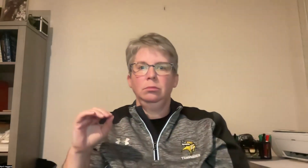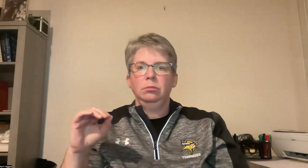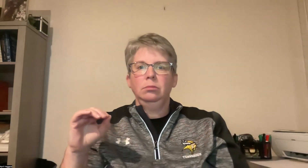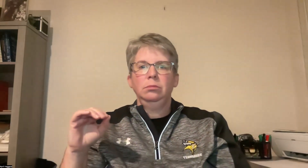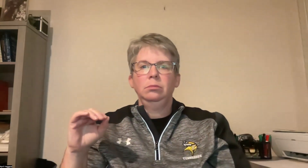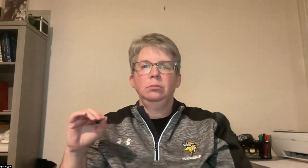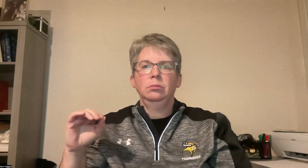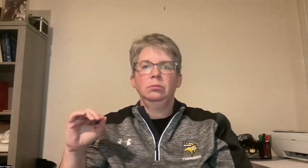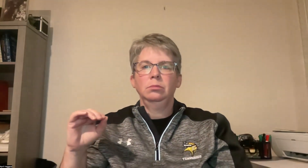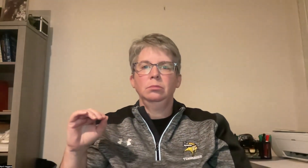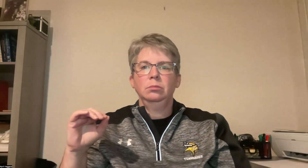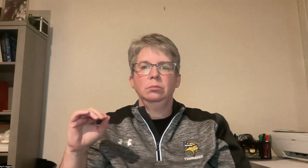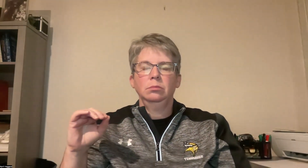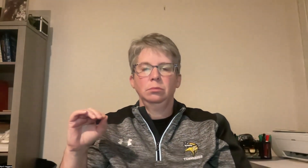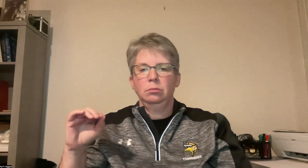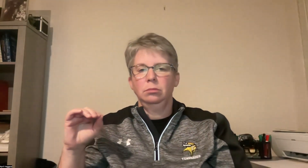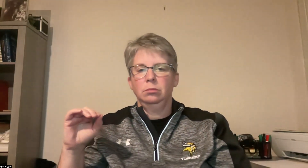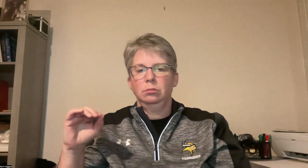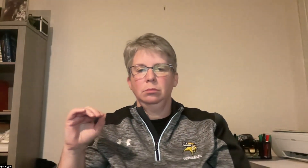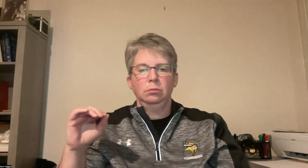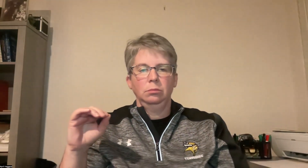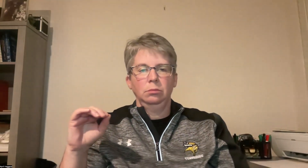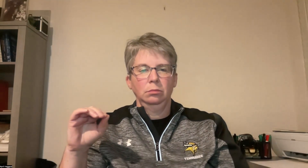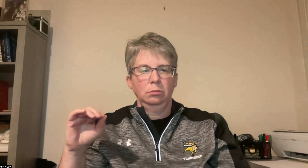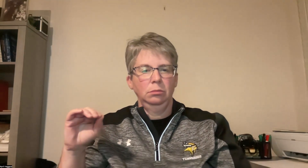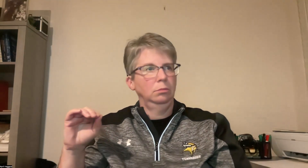Okay, so we'll need to bring our screens up for voting, please.